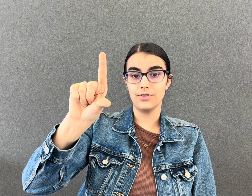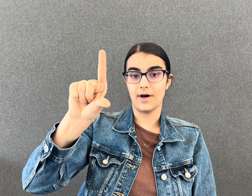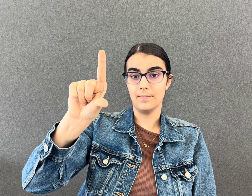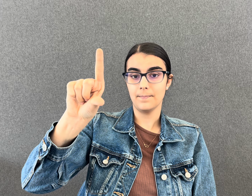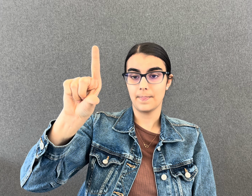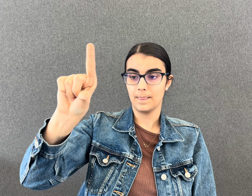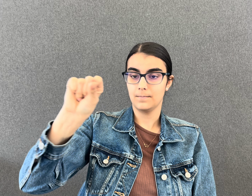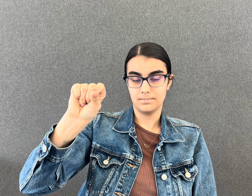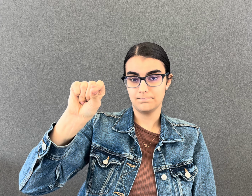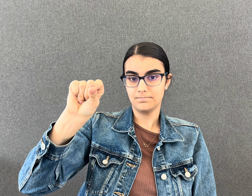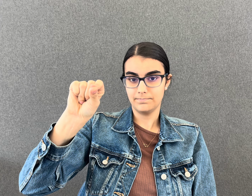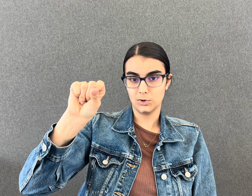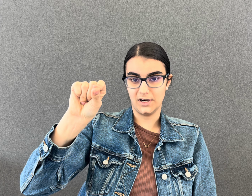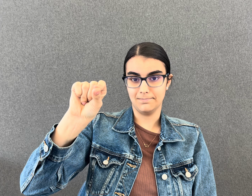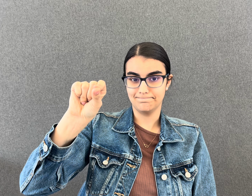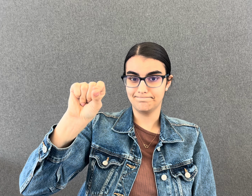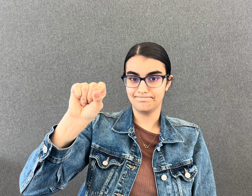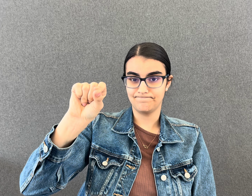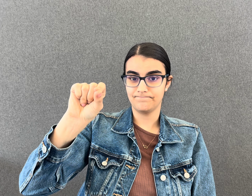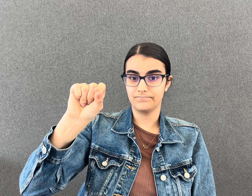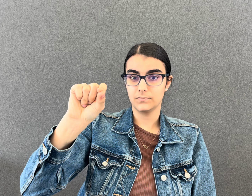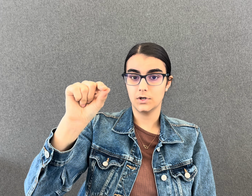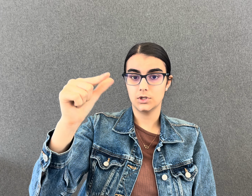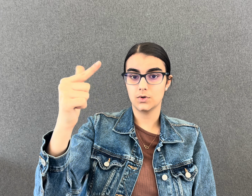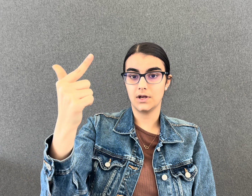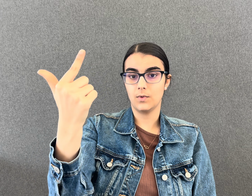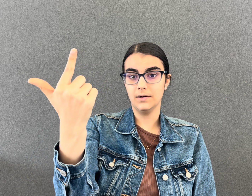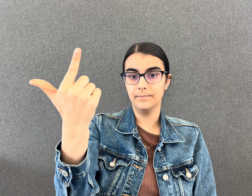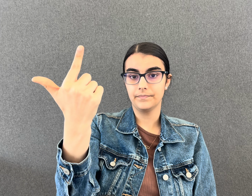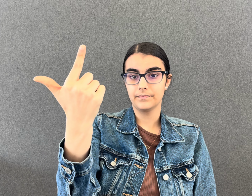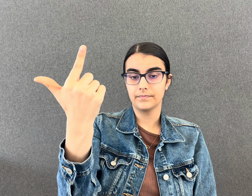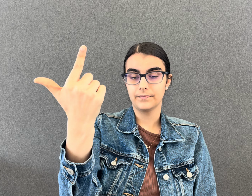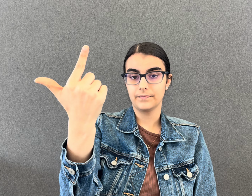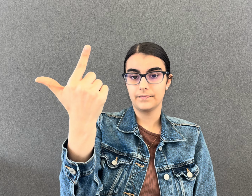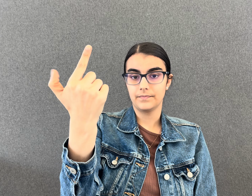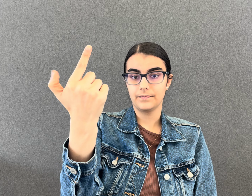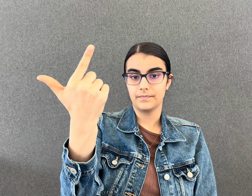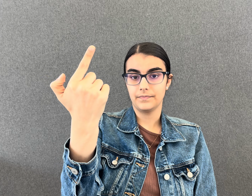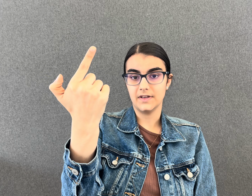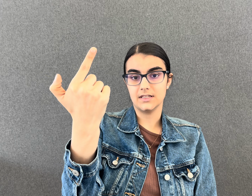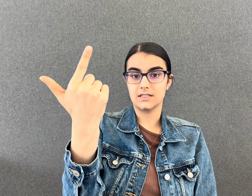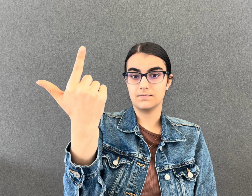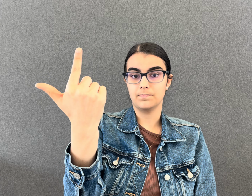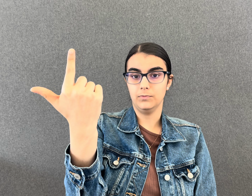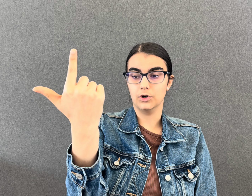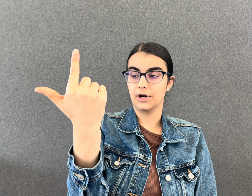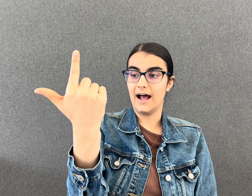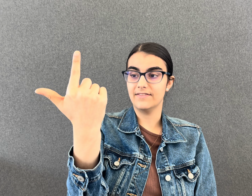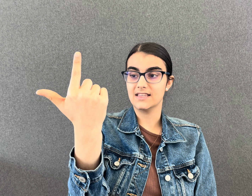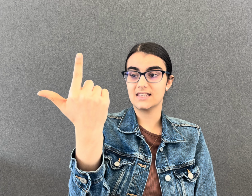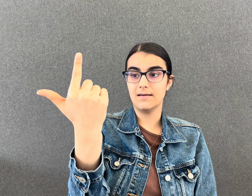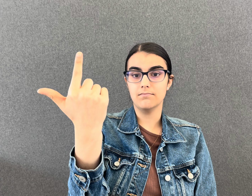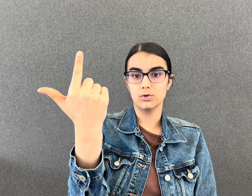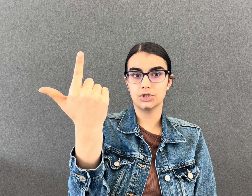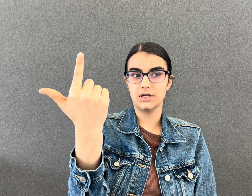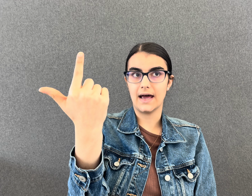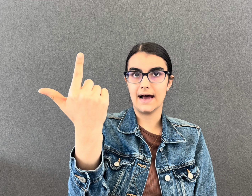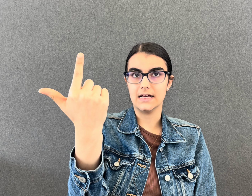thumb, 20. 21 is, you're gonna have that same motion